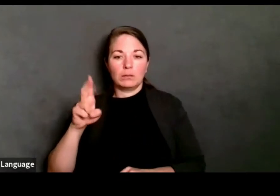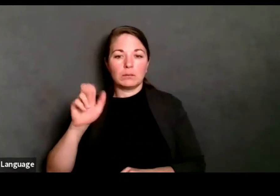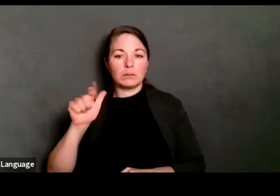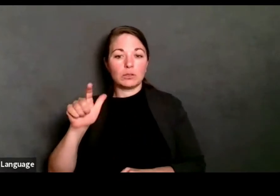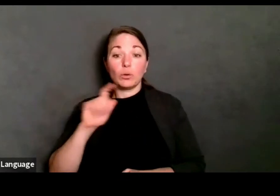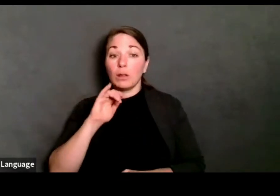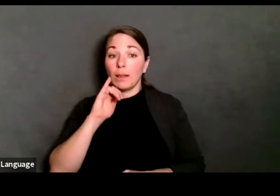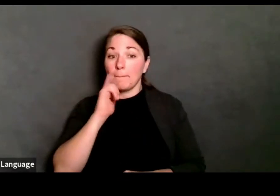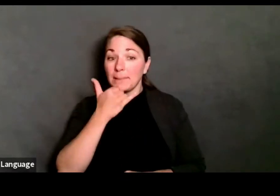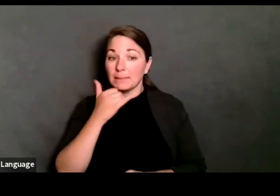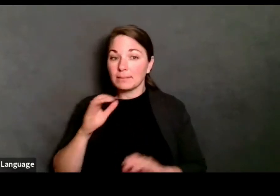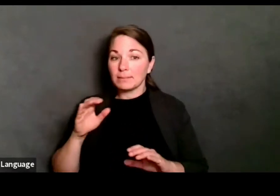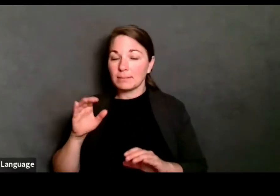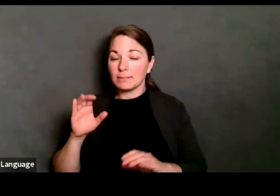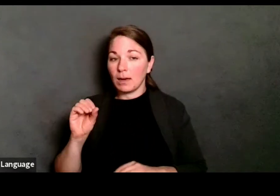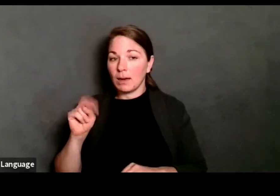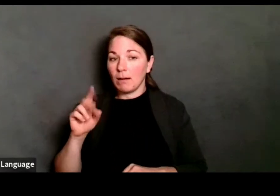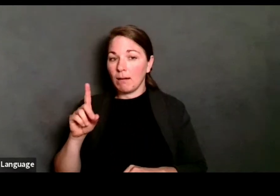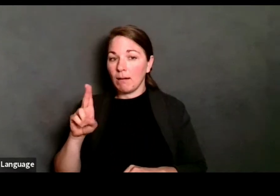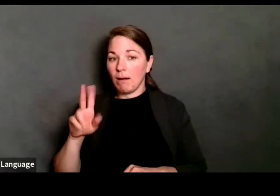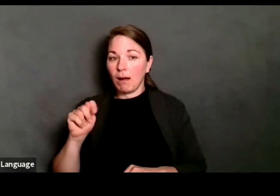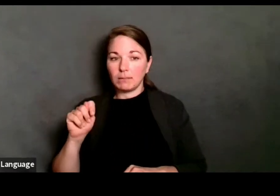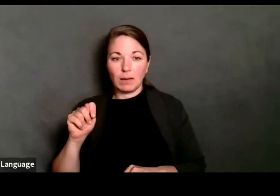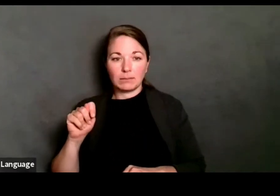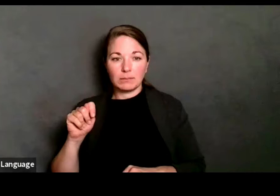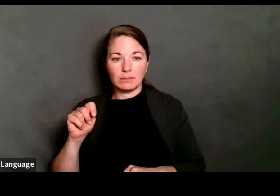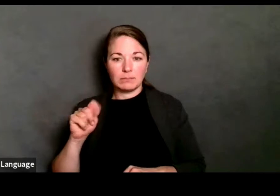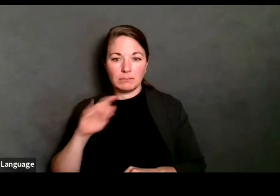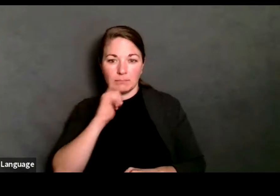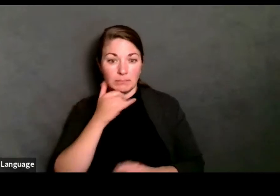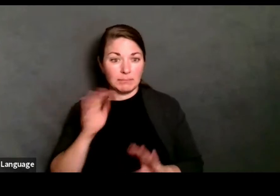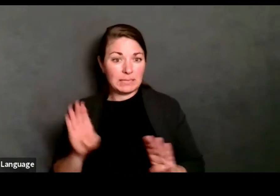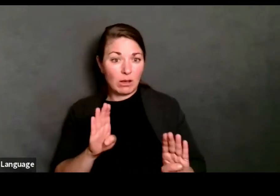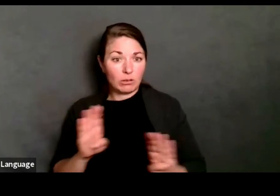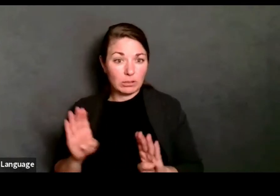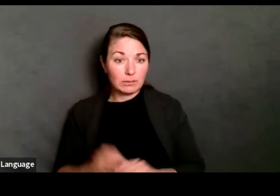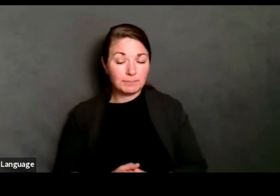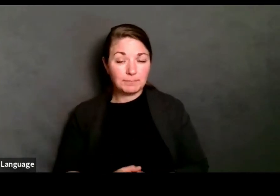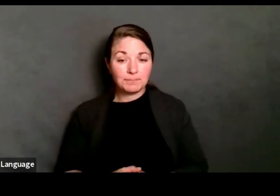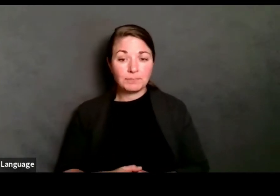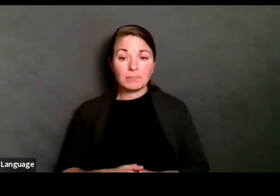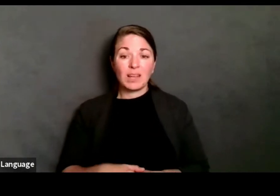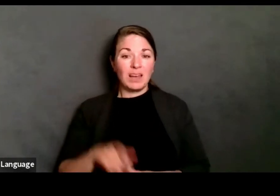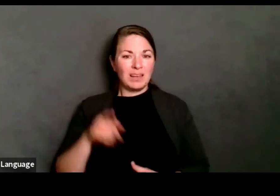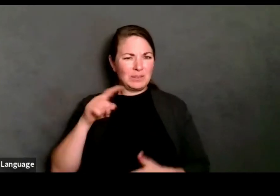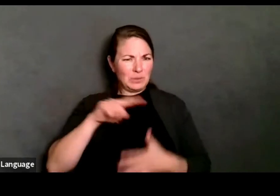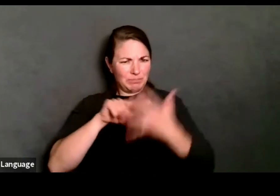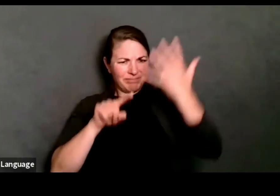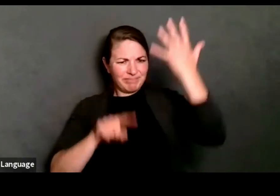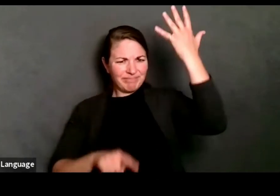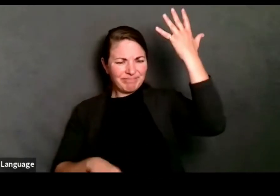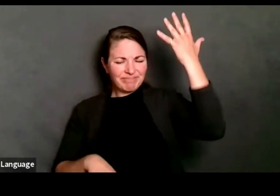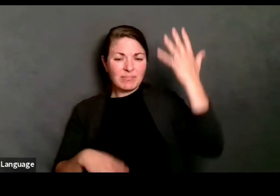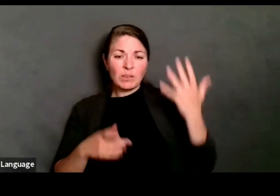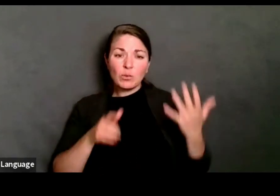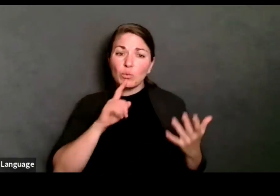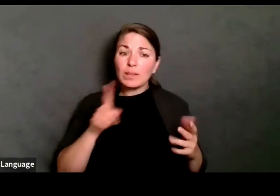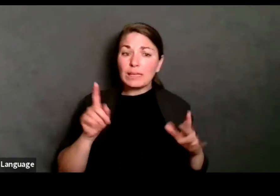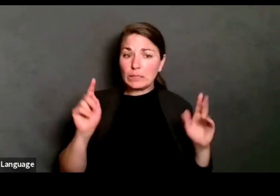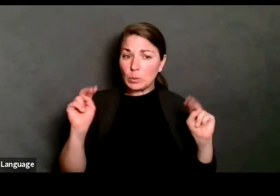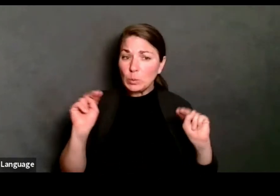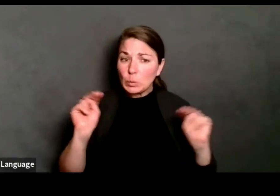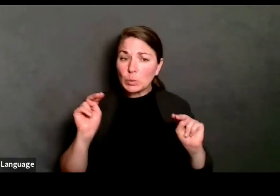or right or wrong, but the ways that they are used can be harmful. And examining the ways that this language is